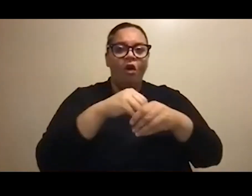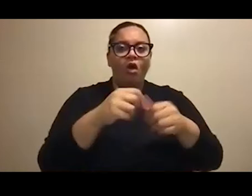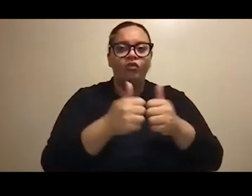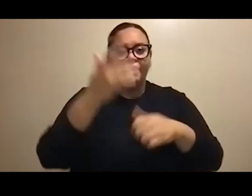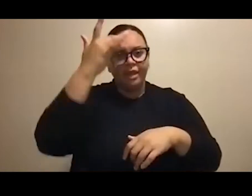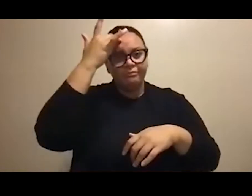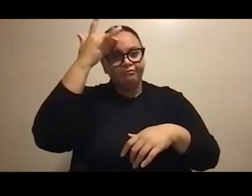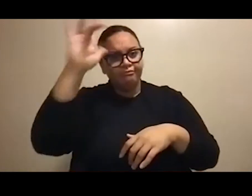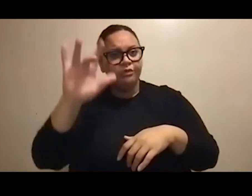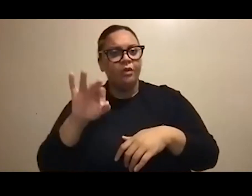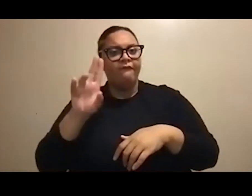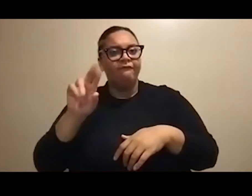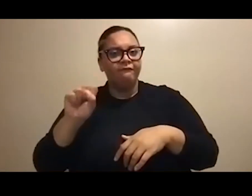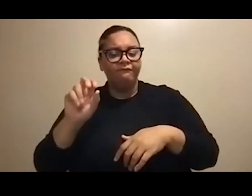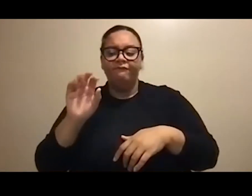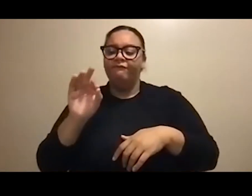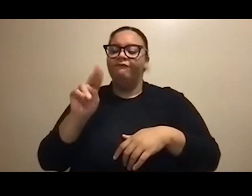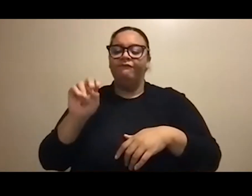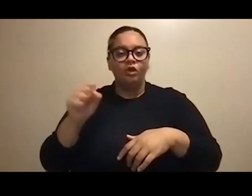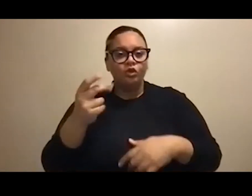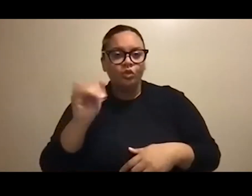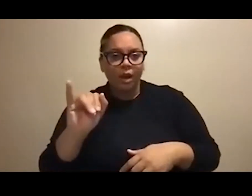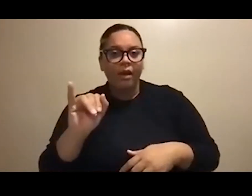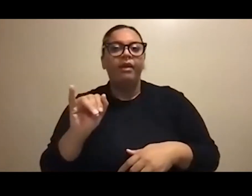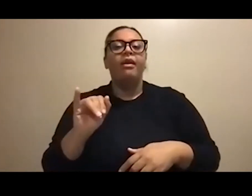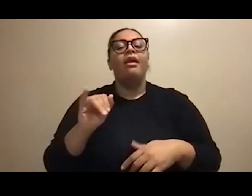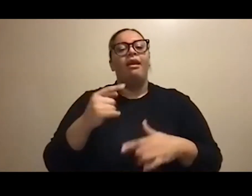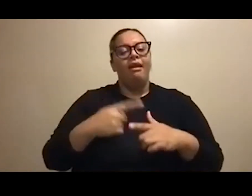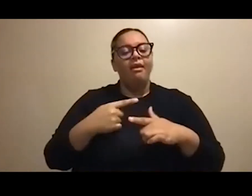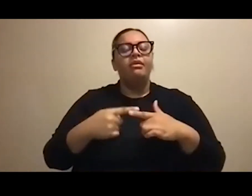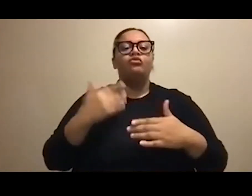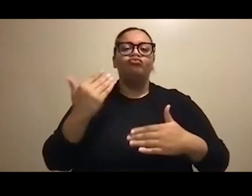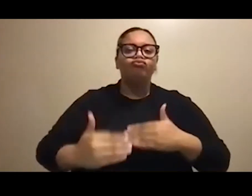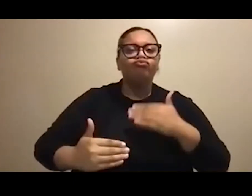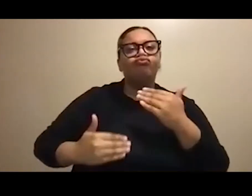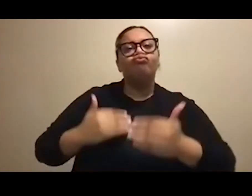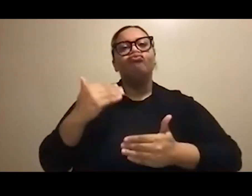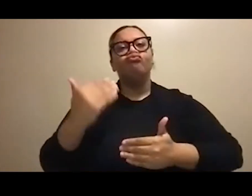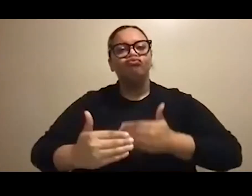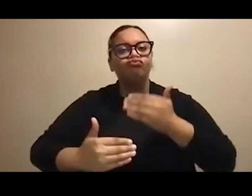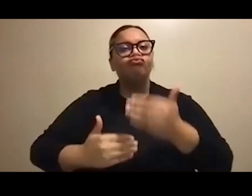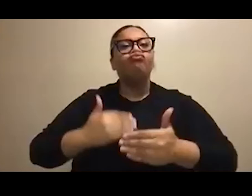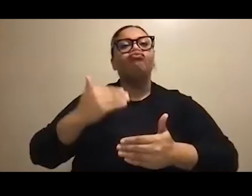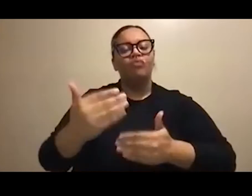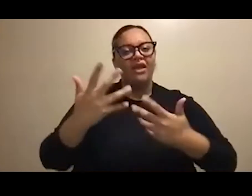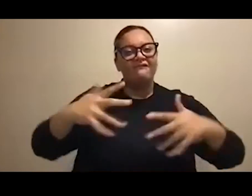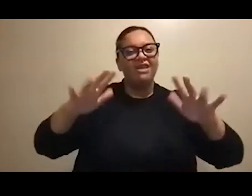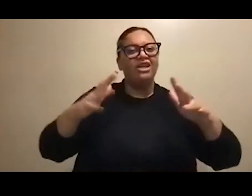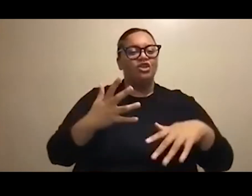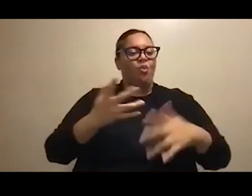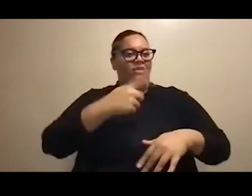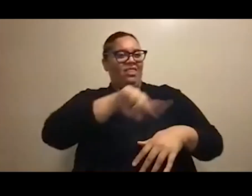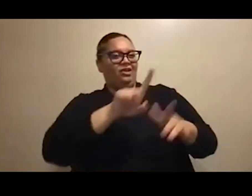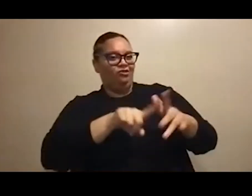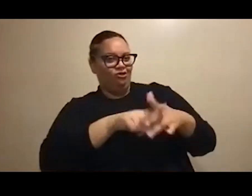more perfect union and perhaps moving down the road of finishing what the framers started when they launched us on